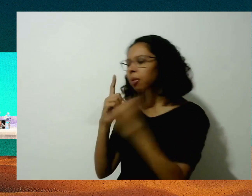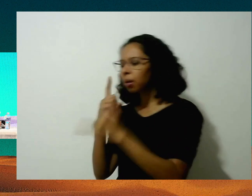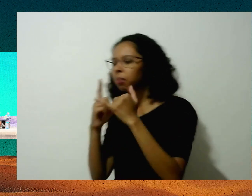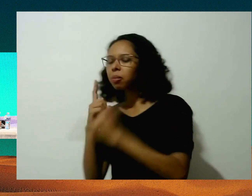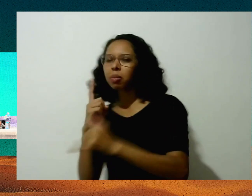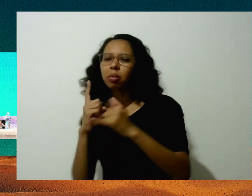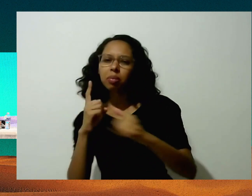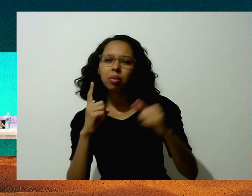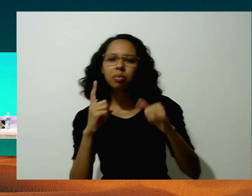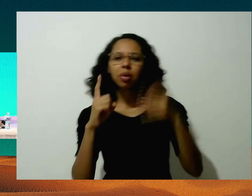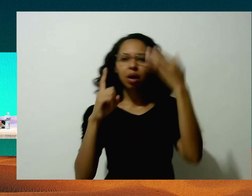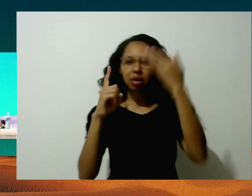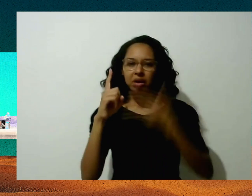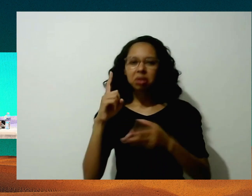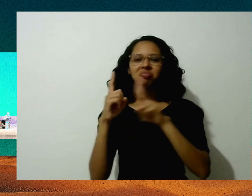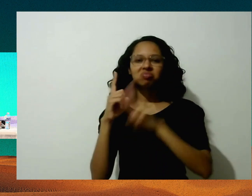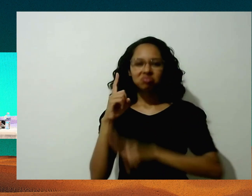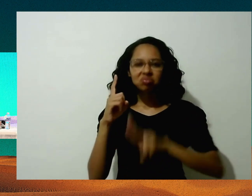but prophesy?